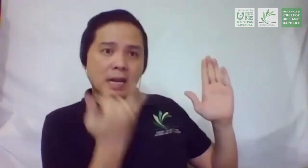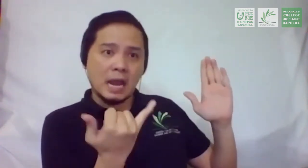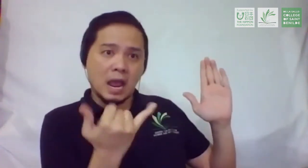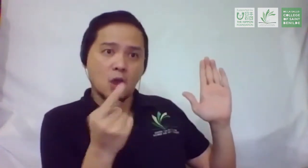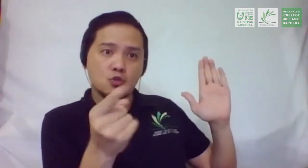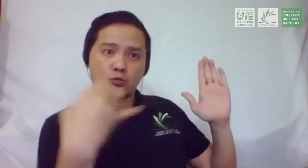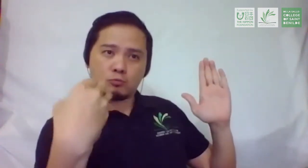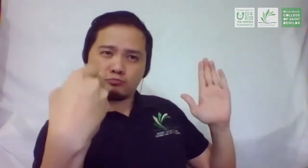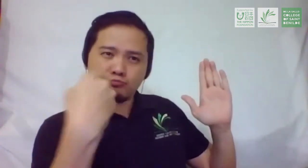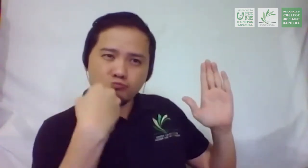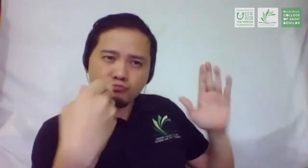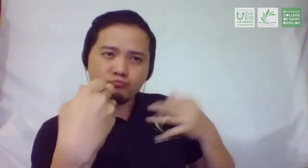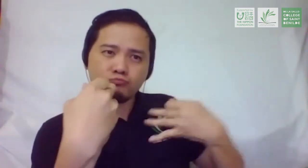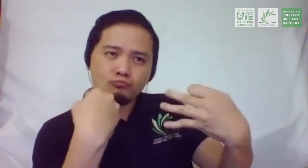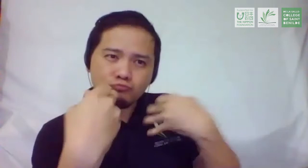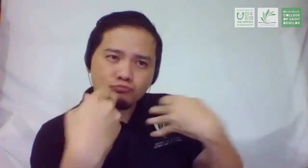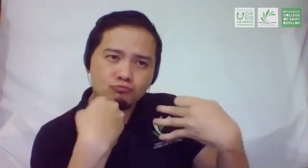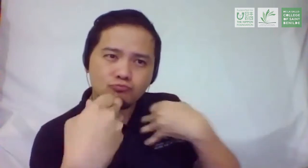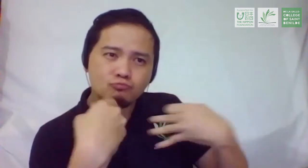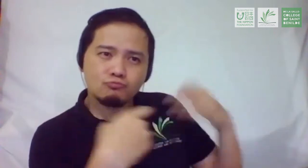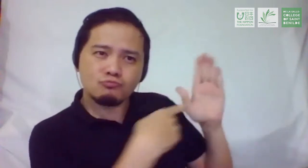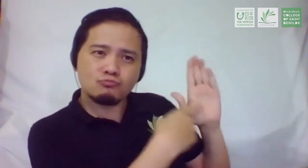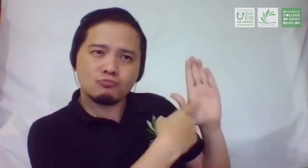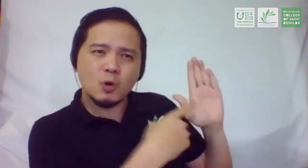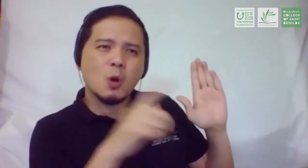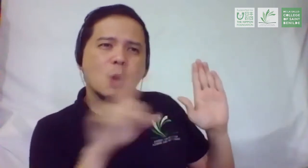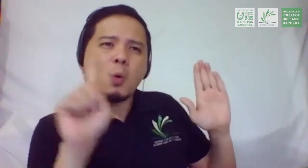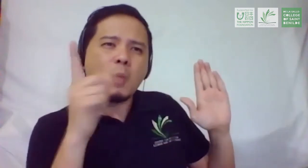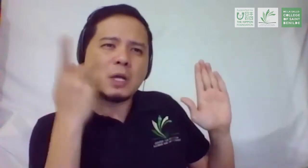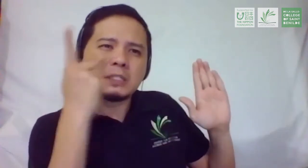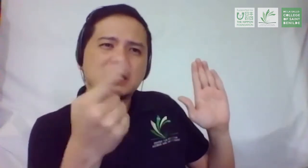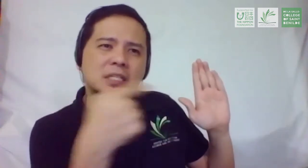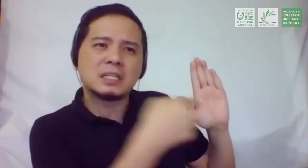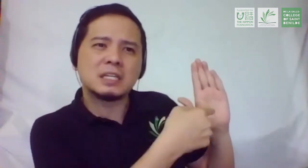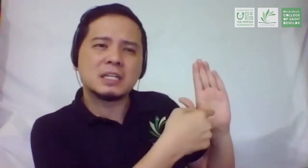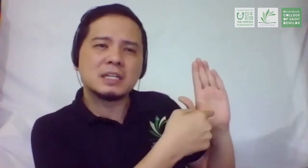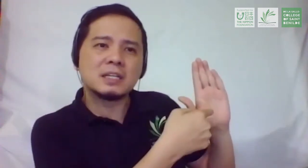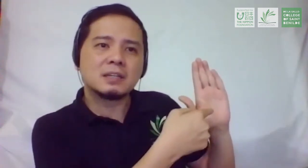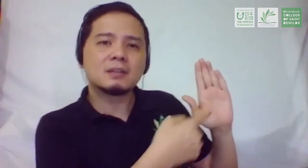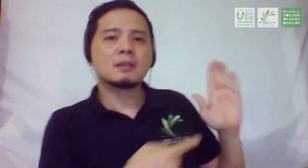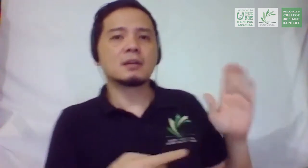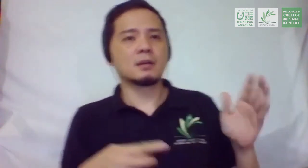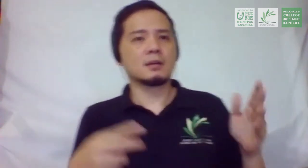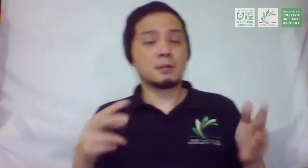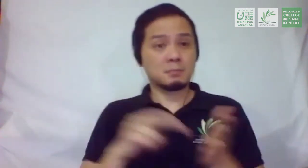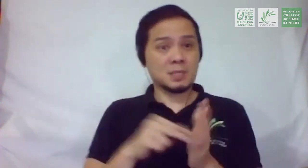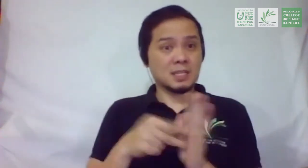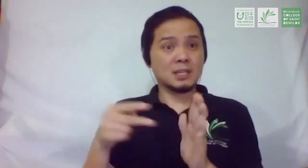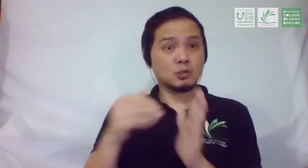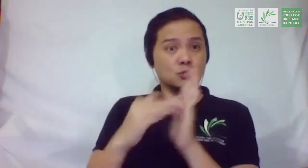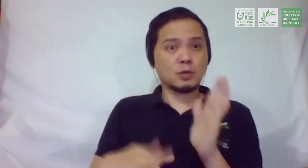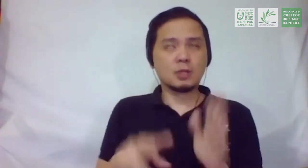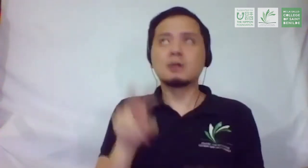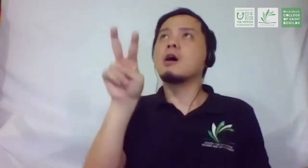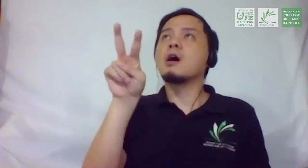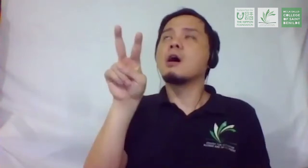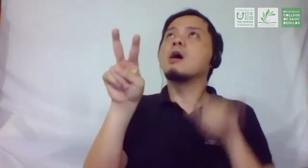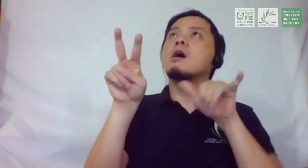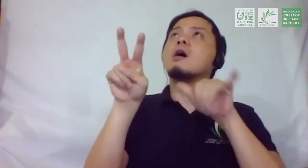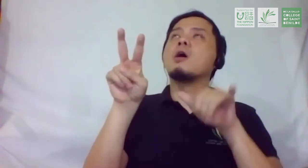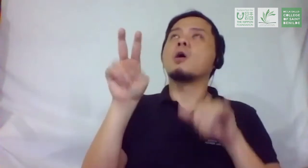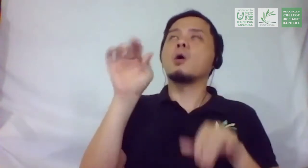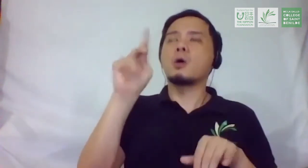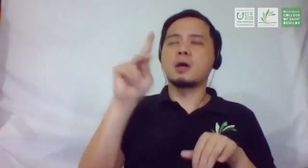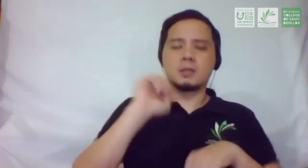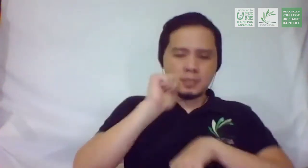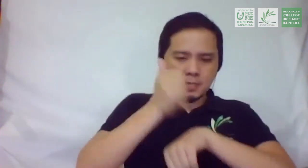Okay, and then the person will know when to set up the background of the story, when to talk about